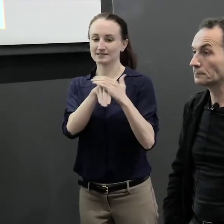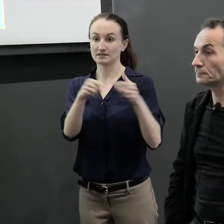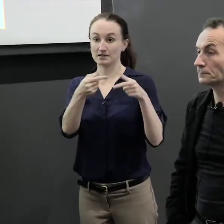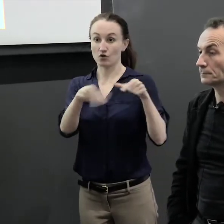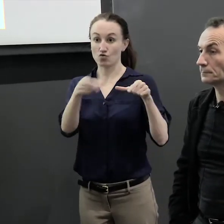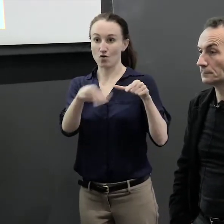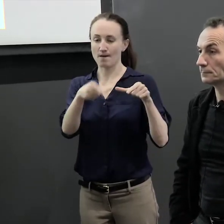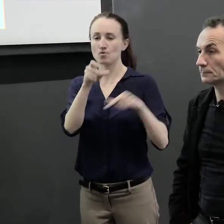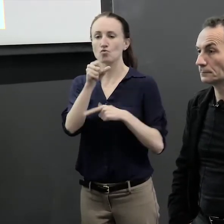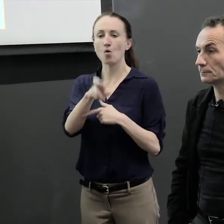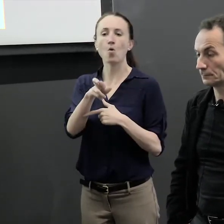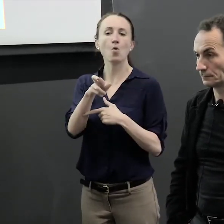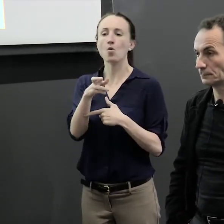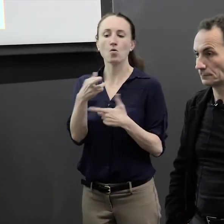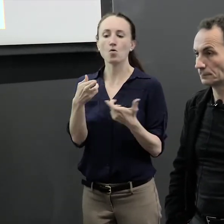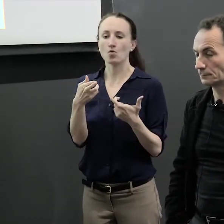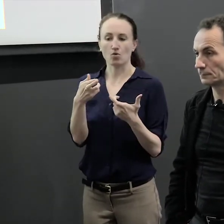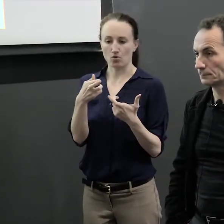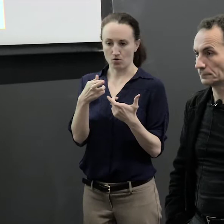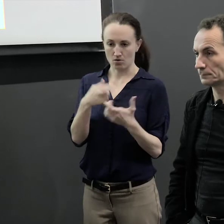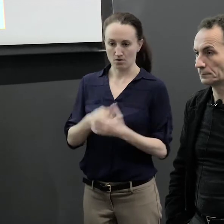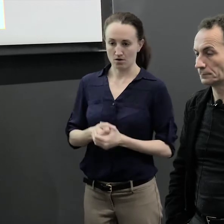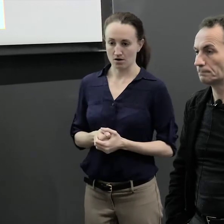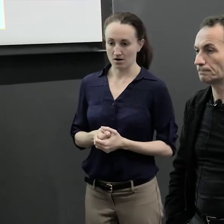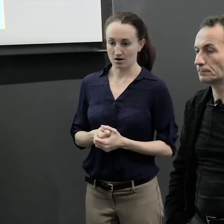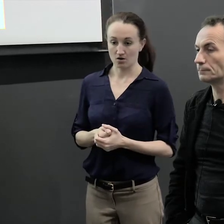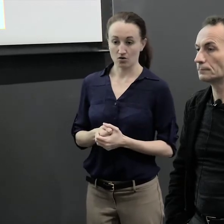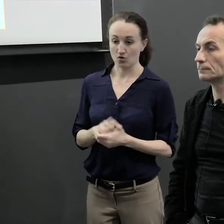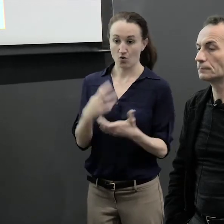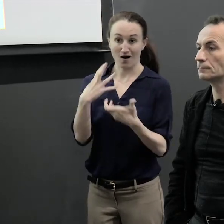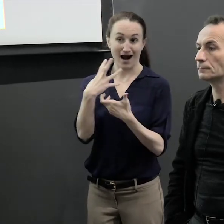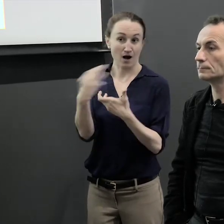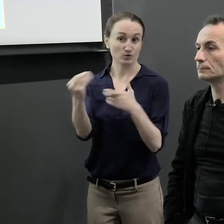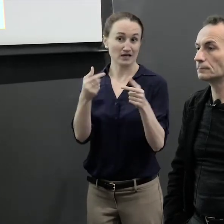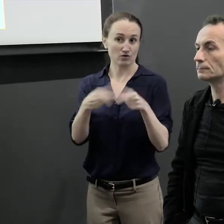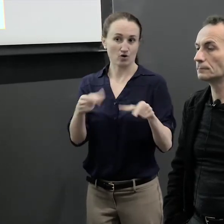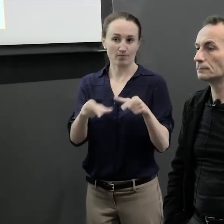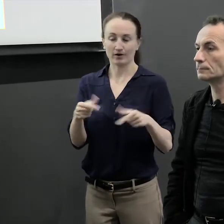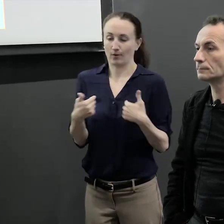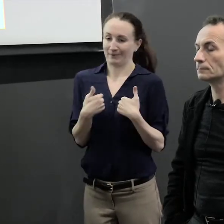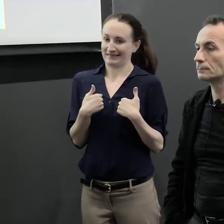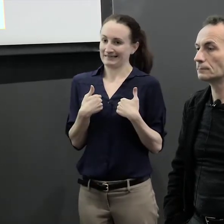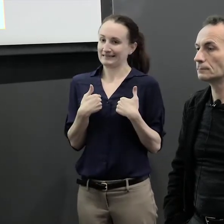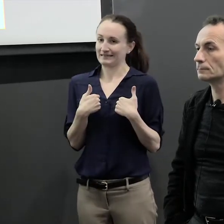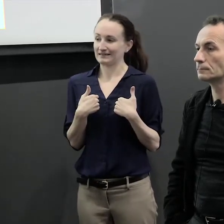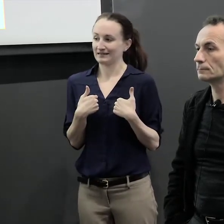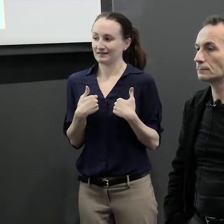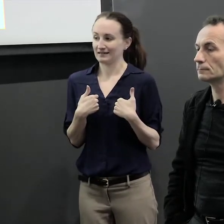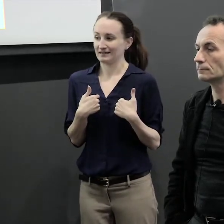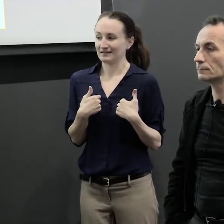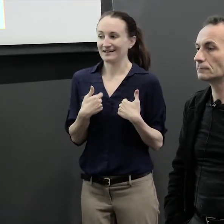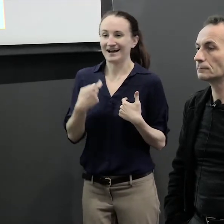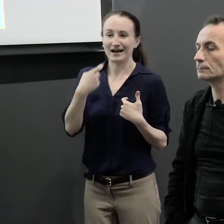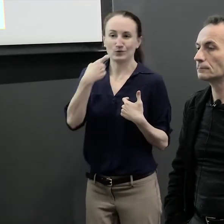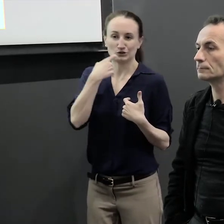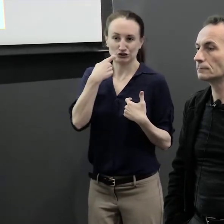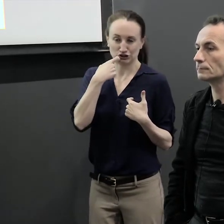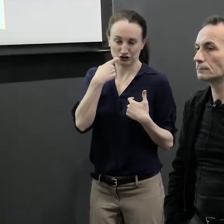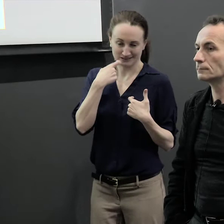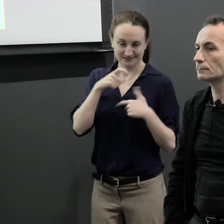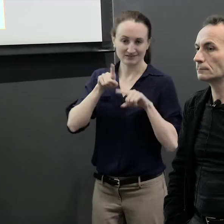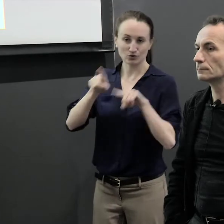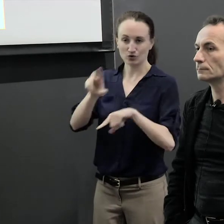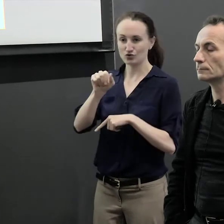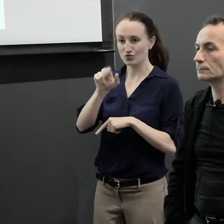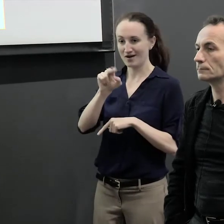very tightly in sign languages, as you point out. At the same time, I was very fresh from what I was mentioning Anne Marie Coquette's defense this morning, in which